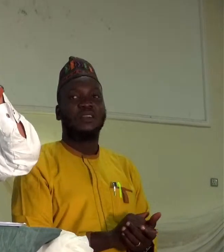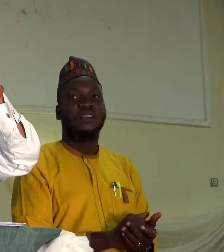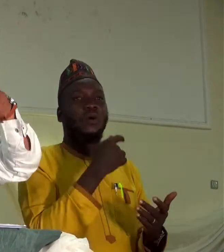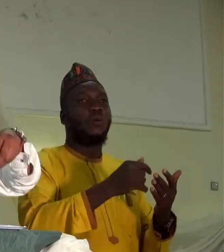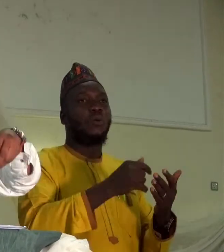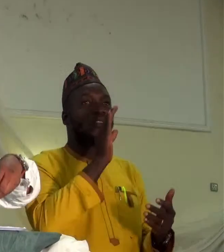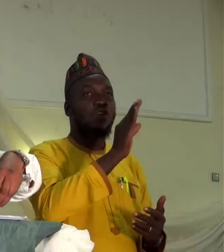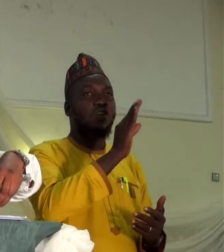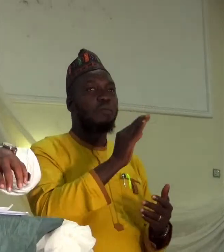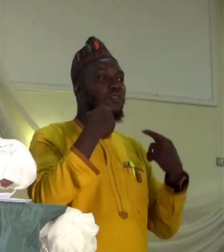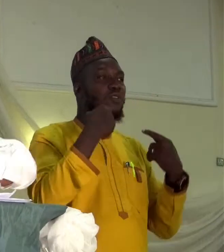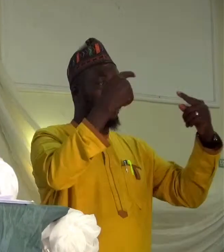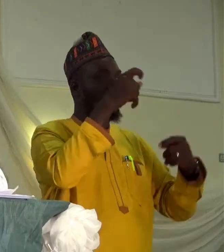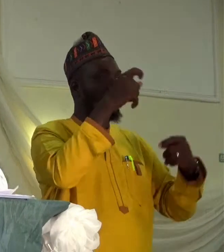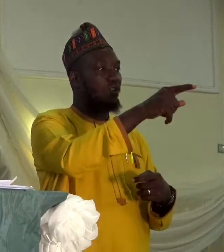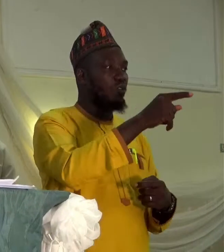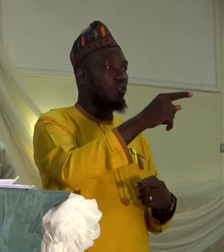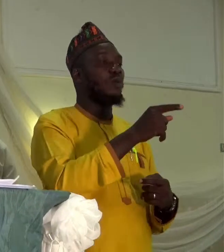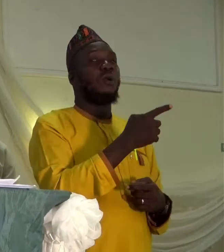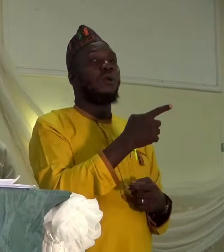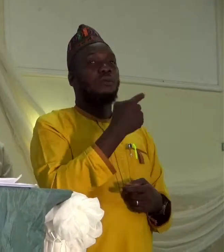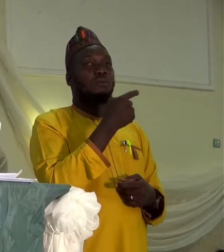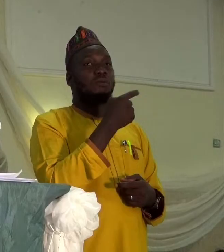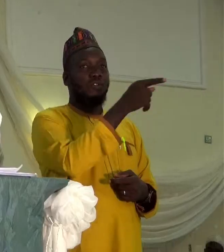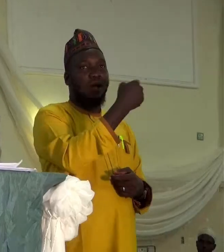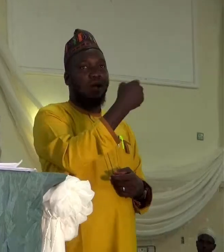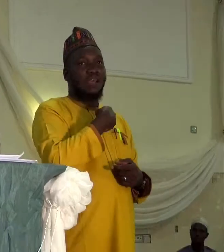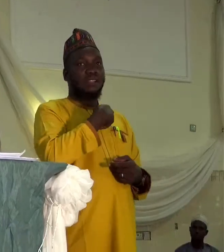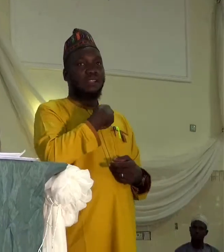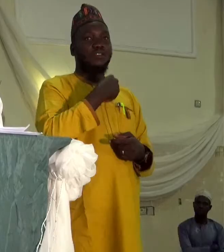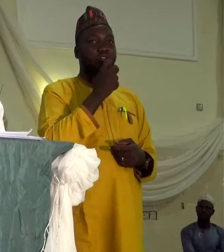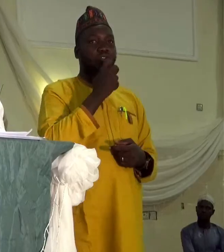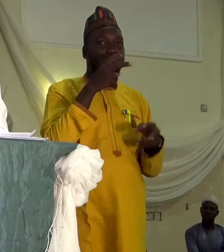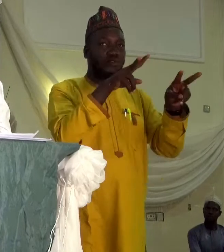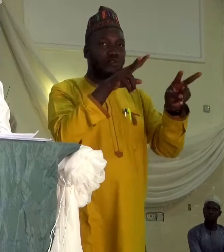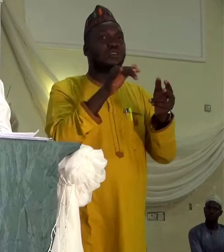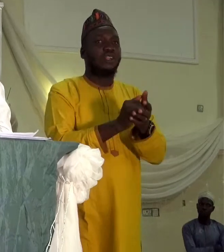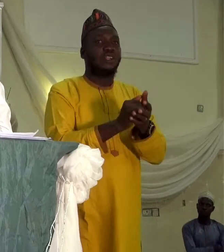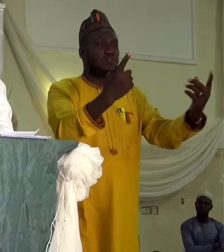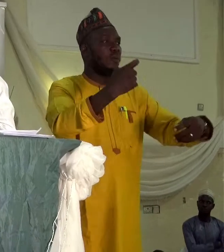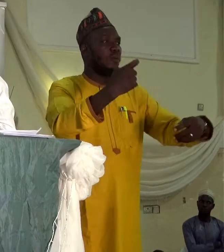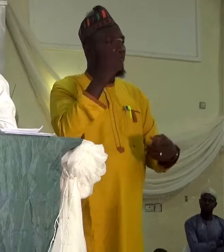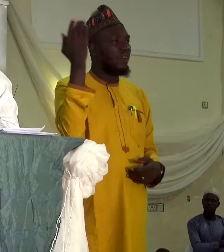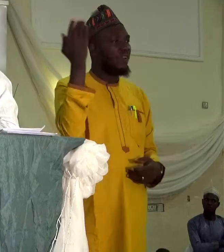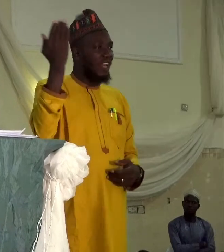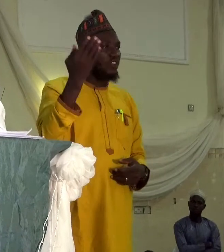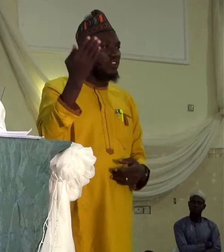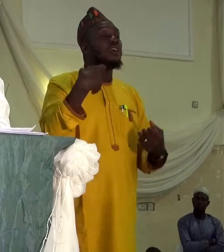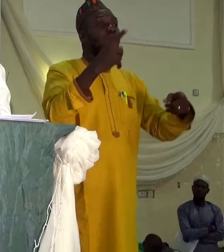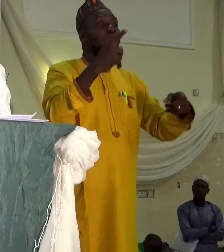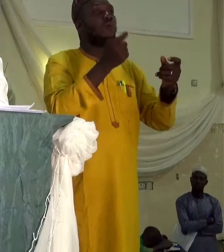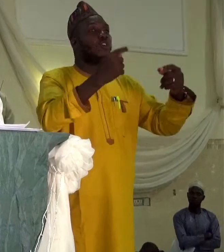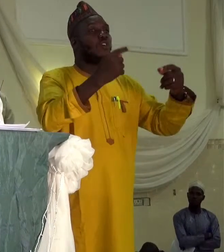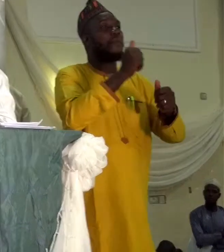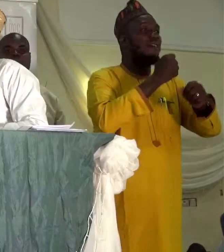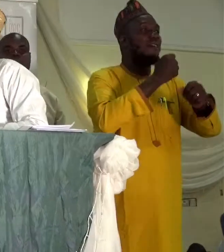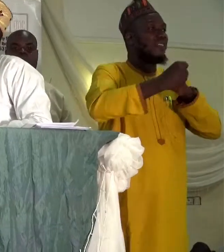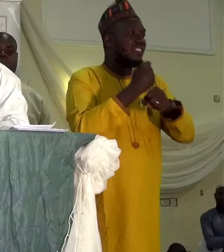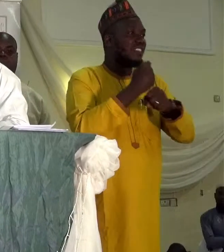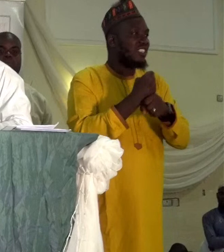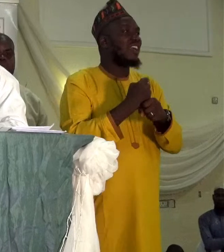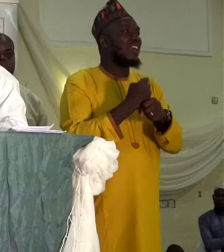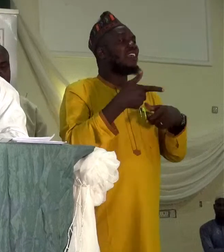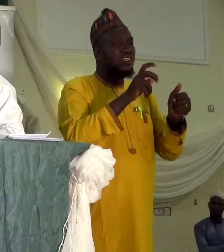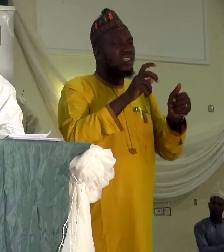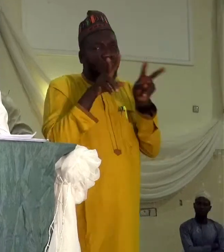jori re fun wa atemi ateyin loni. Emeje awo ni wo pa wa lecture just as usual ba se ma wa eje awo pe to ibi ta